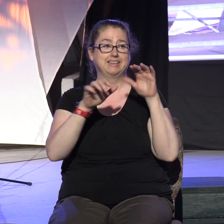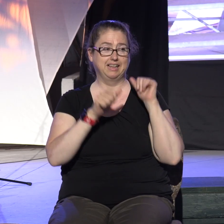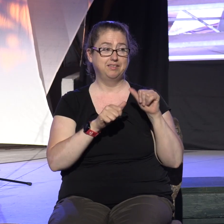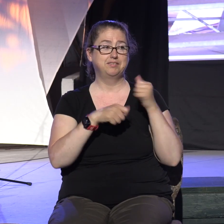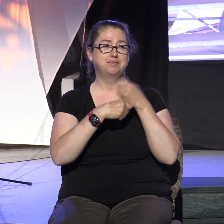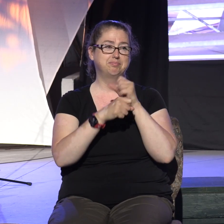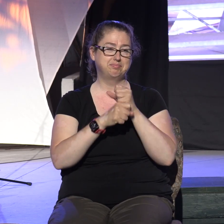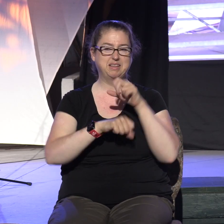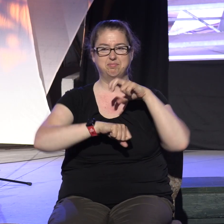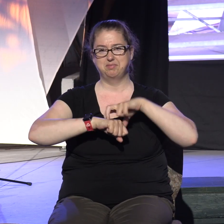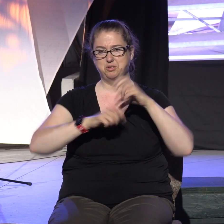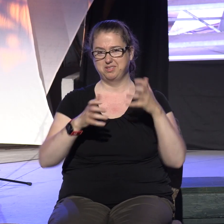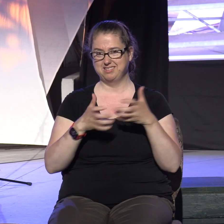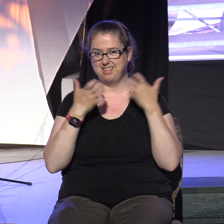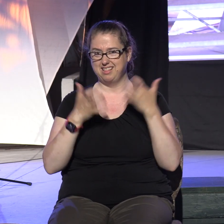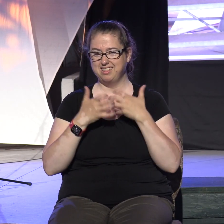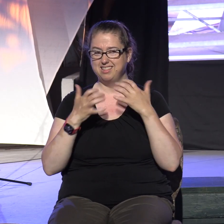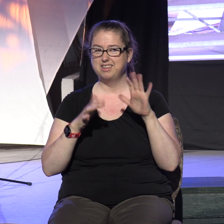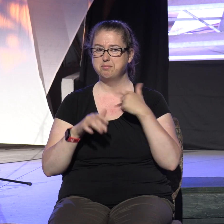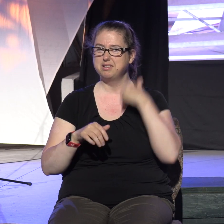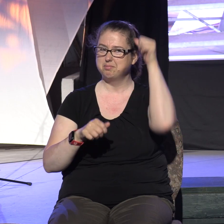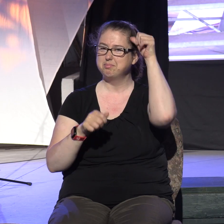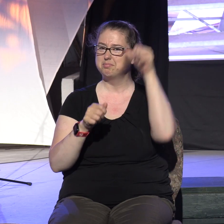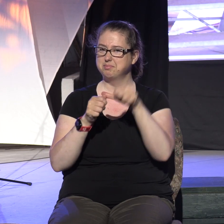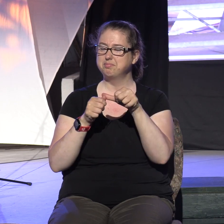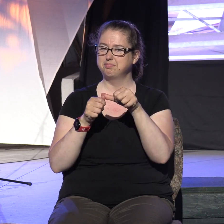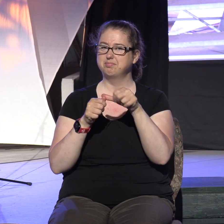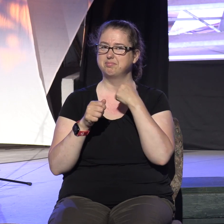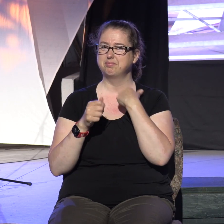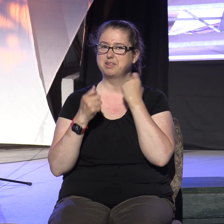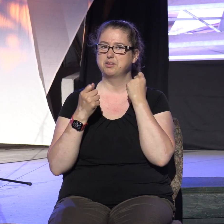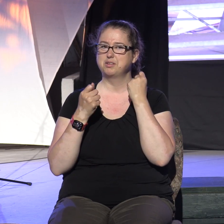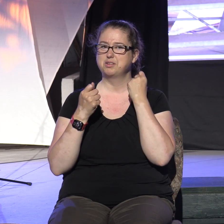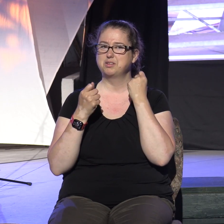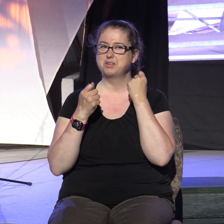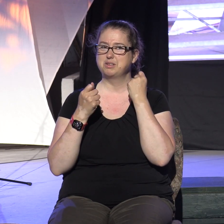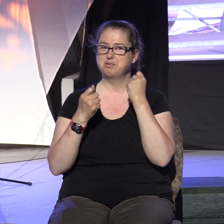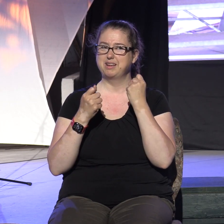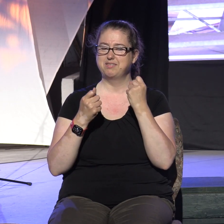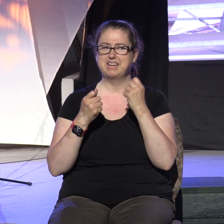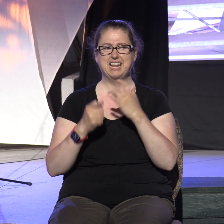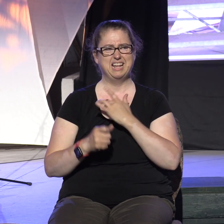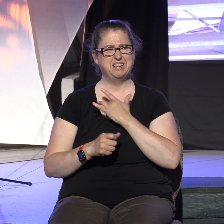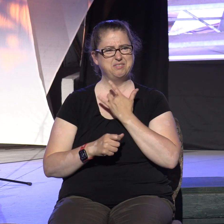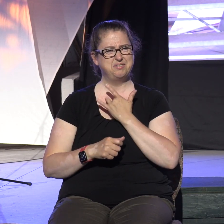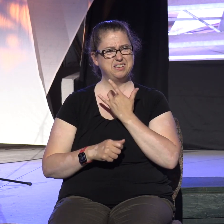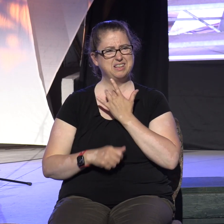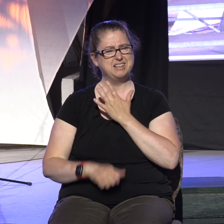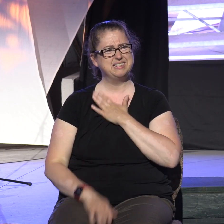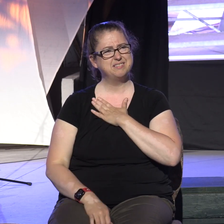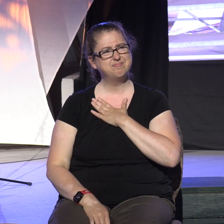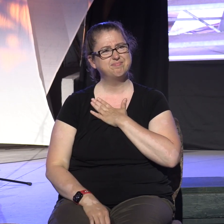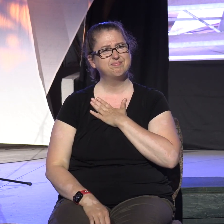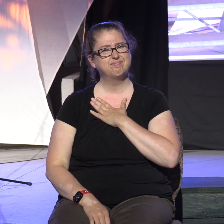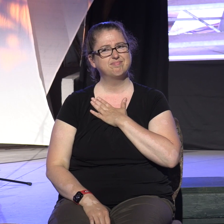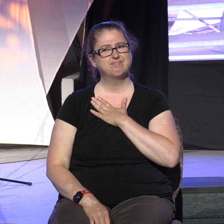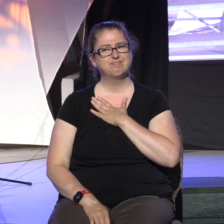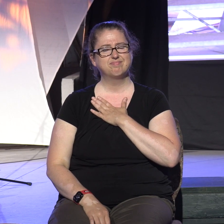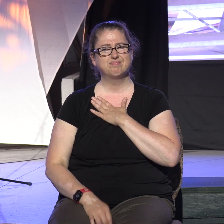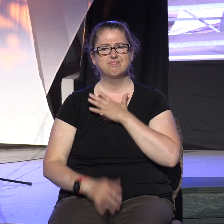profound sense of sadness. Not because, of course, there's anything wrong with